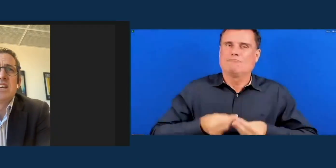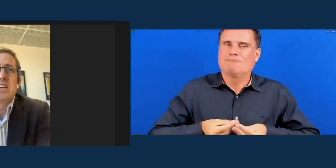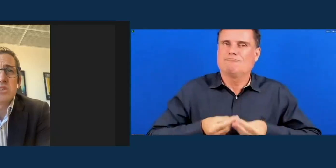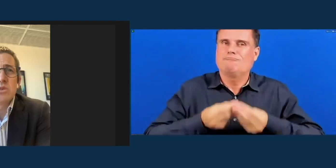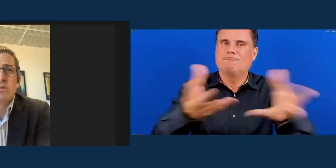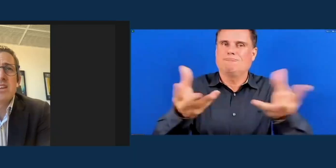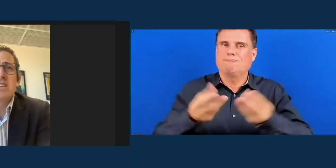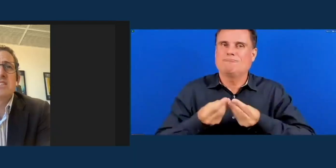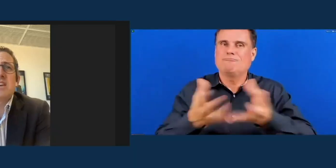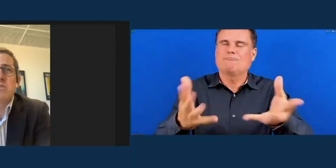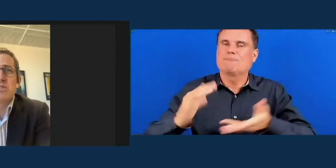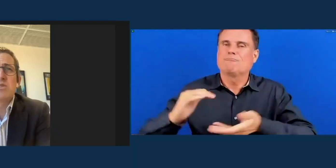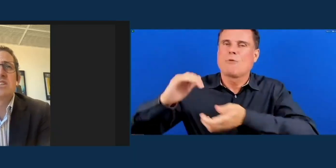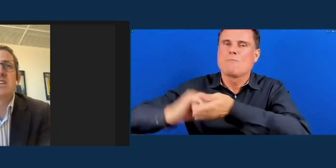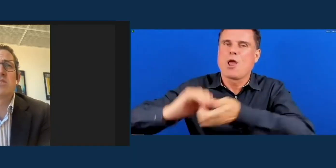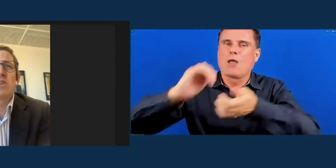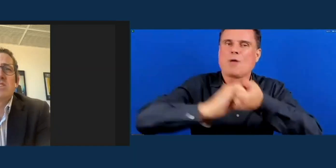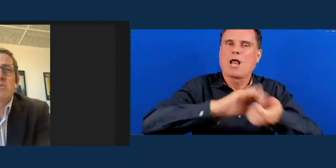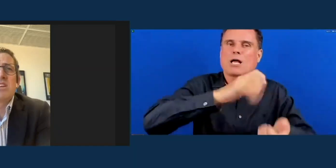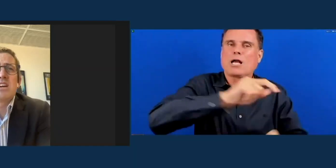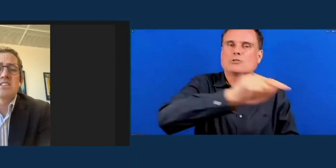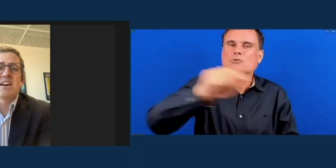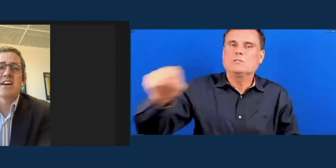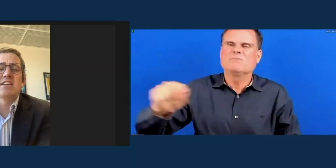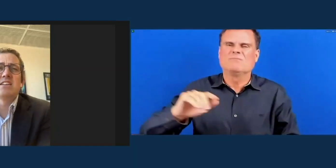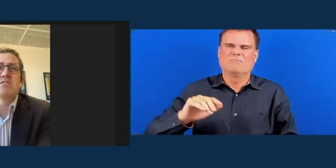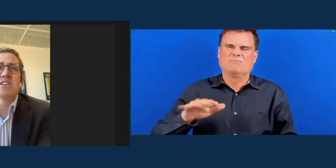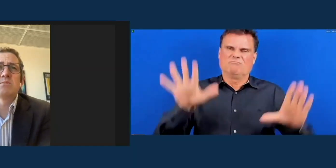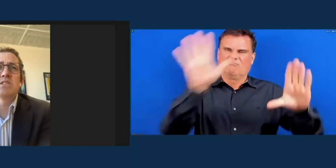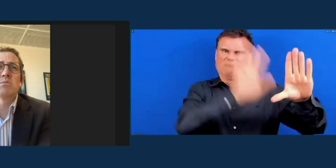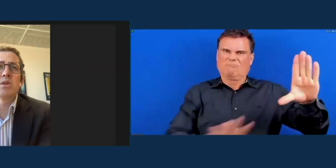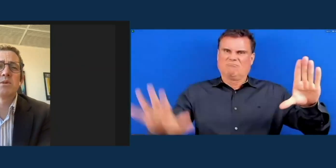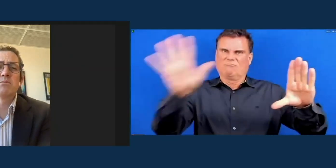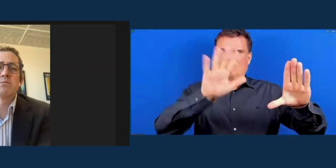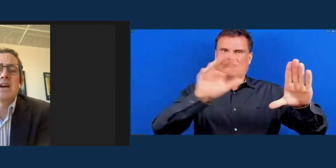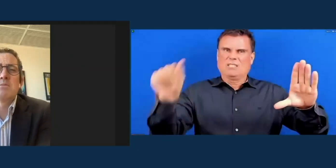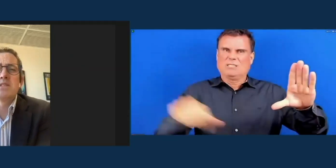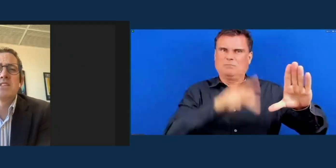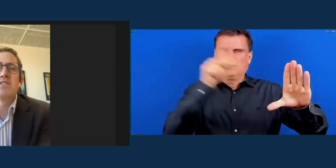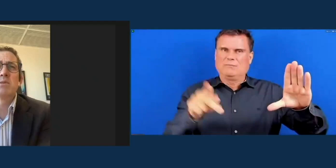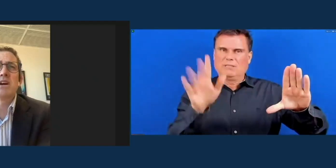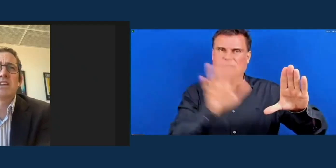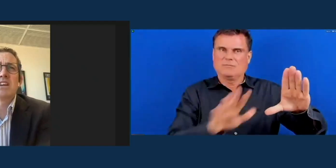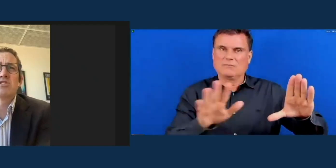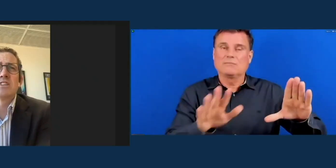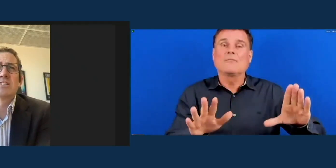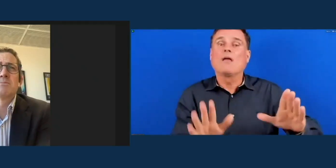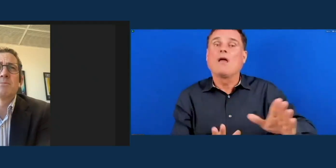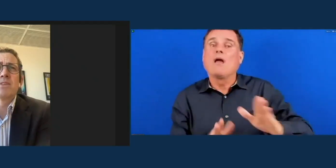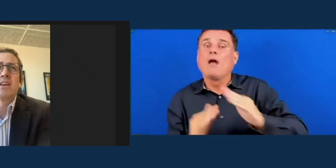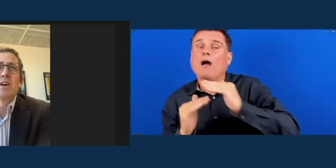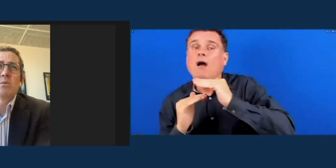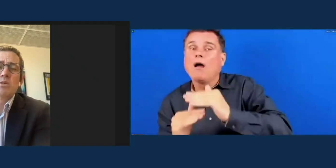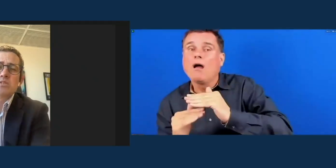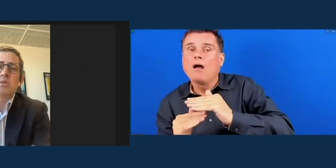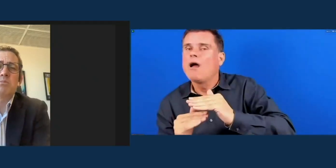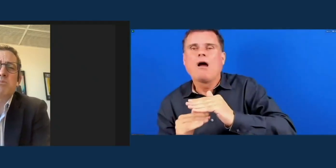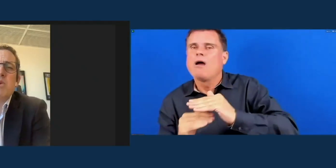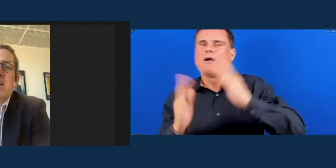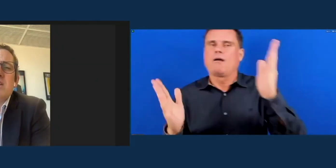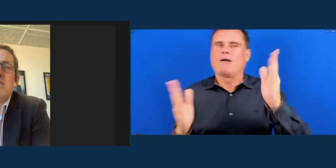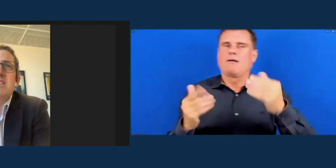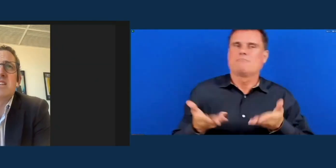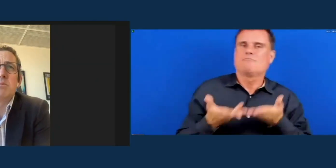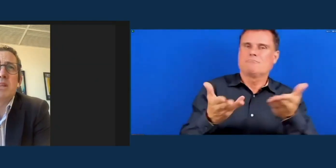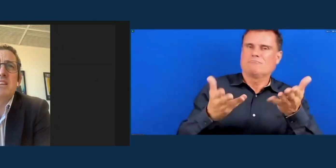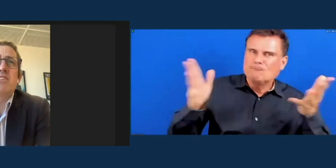region. And 2 of these, Unrestricted and Ready to Read, are targeted investments supporting Pacific partner countries. We're also